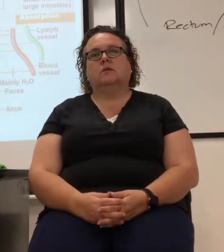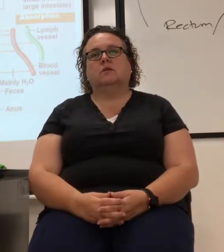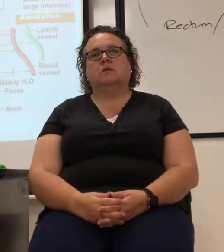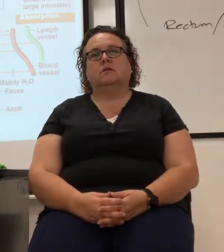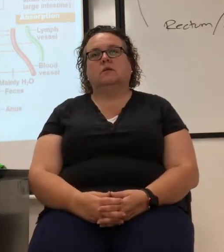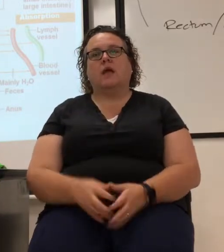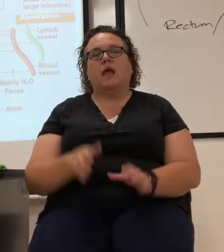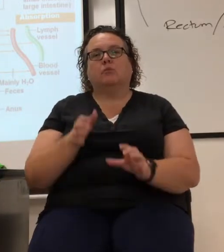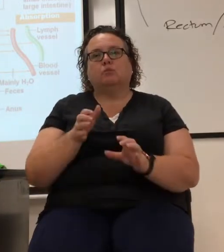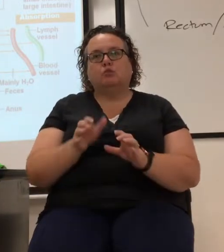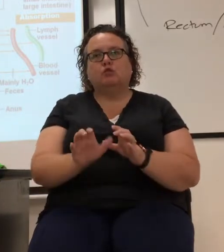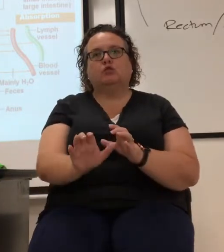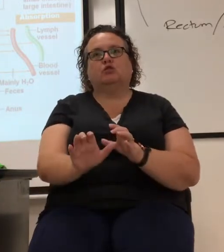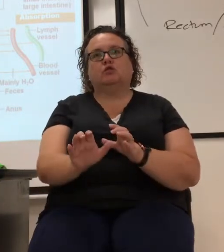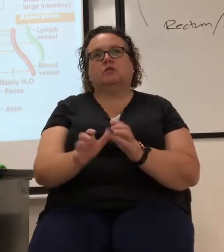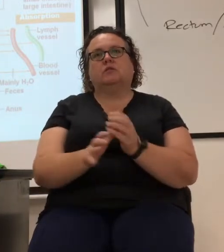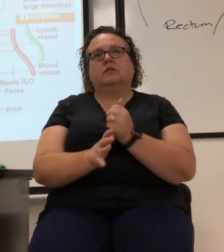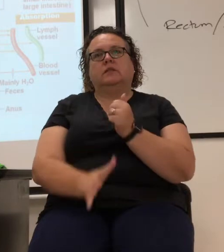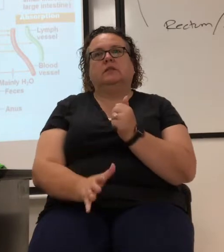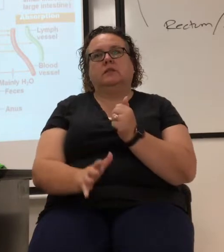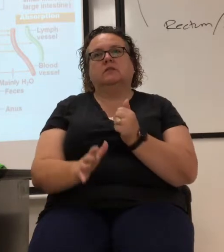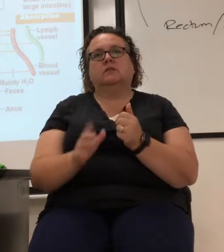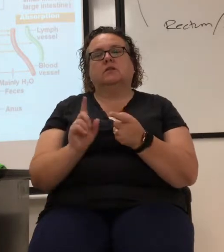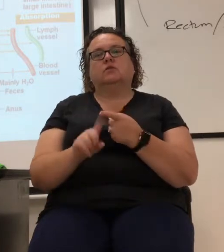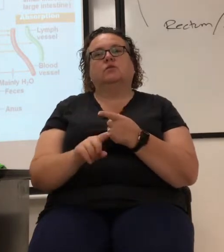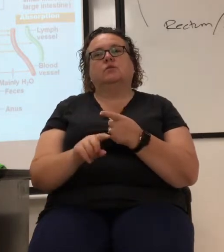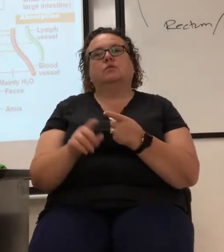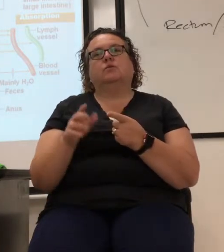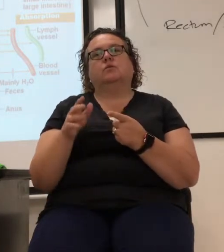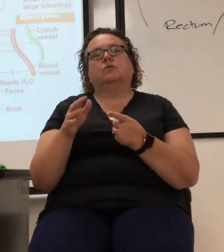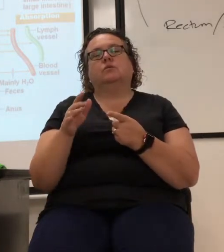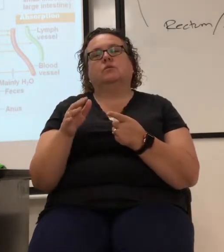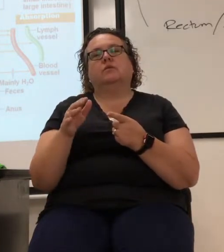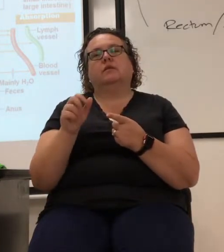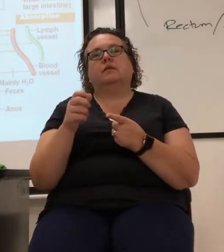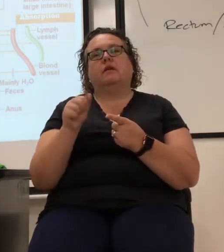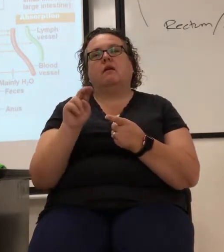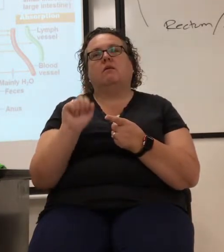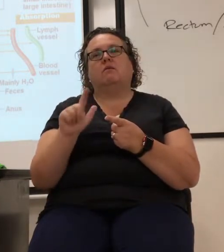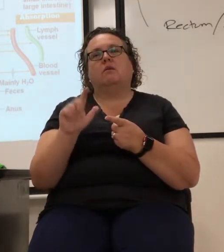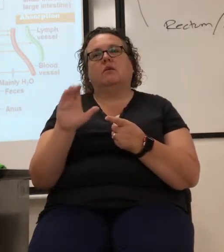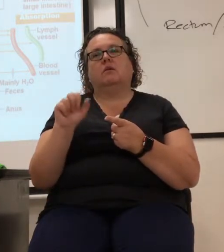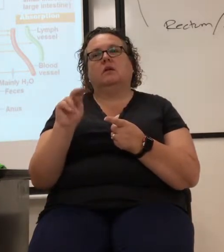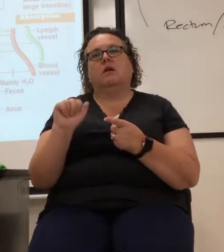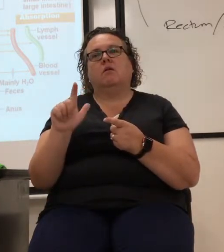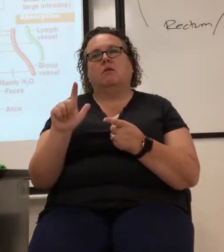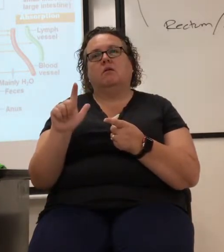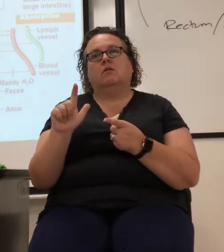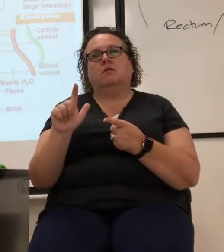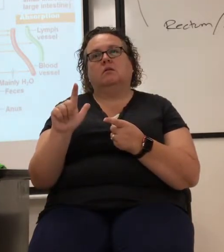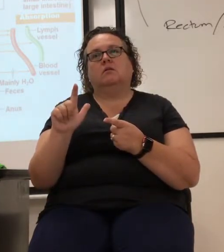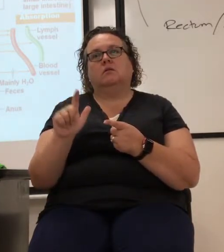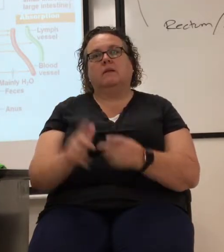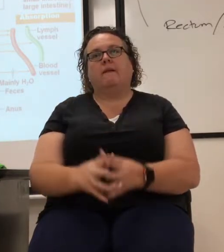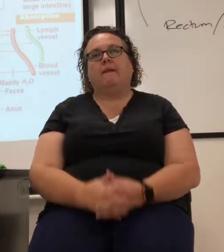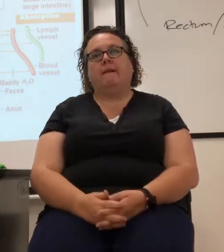Push feces toward the anal canal.